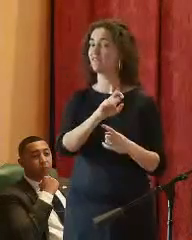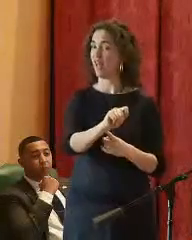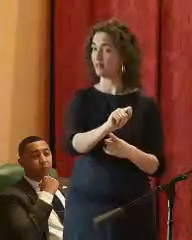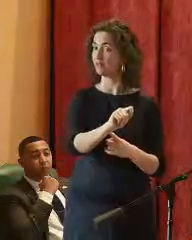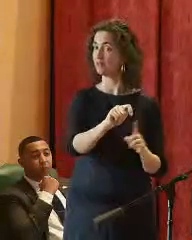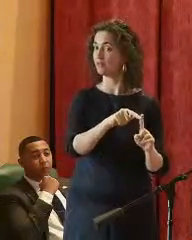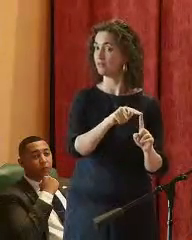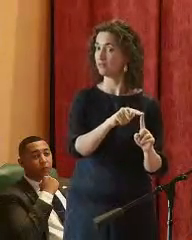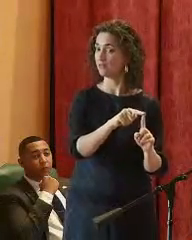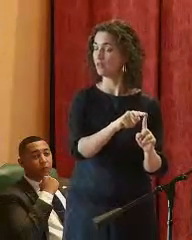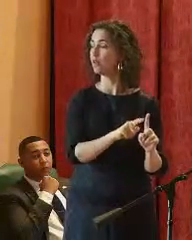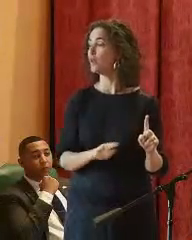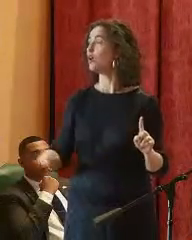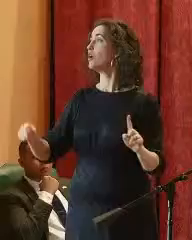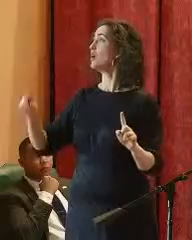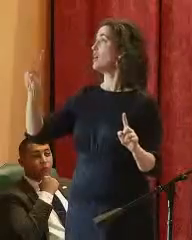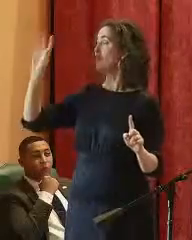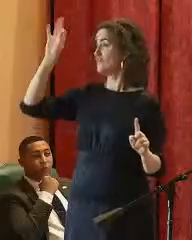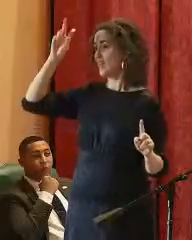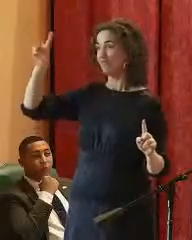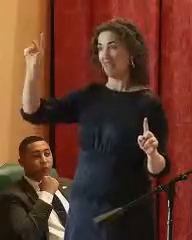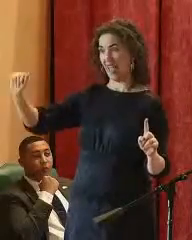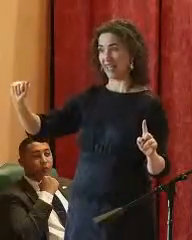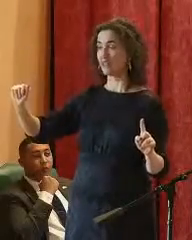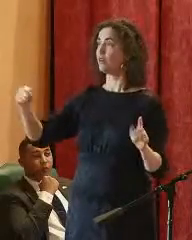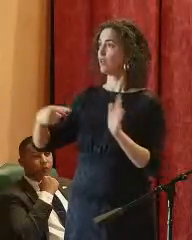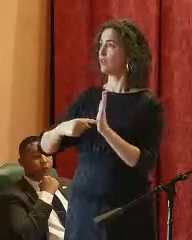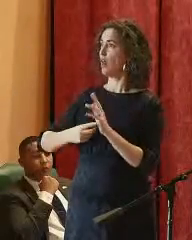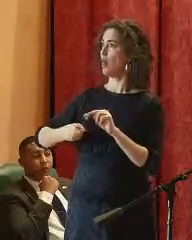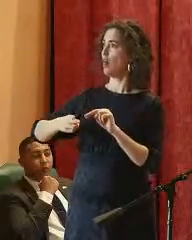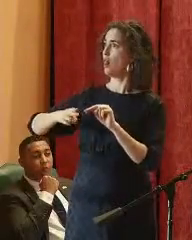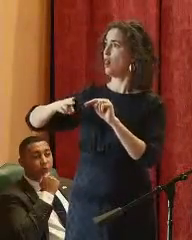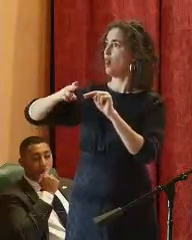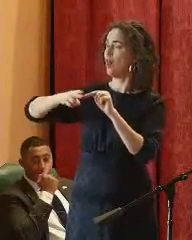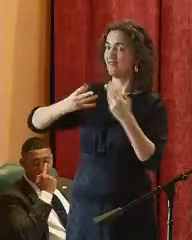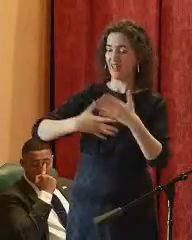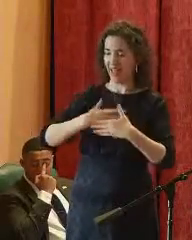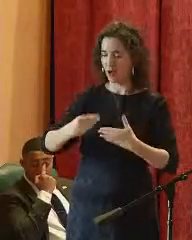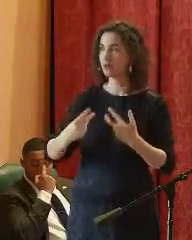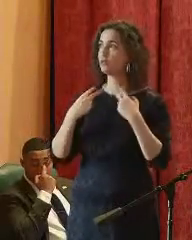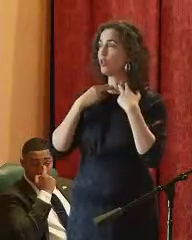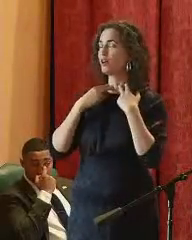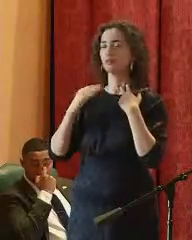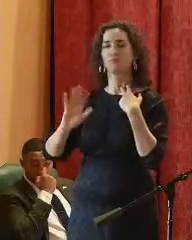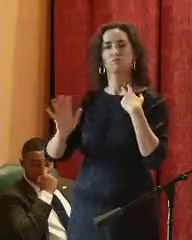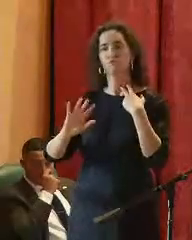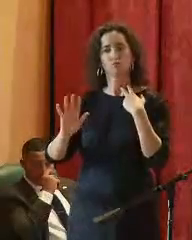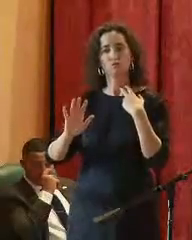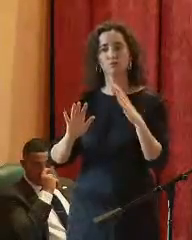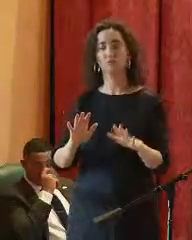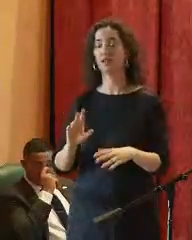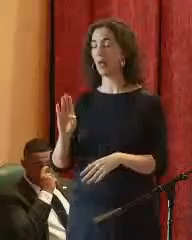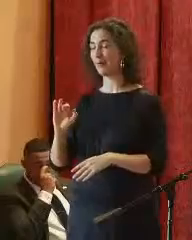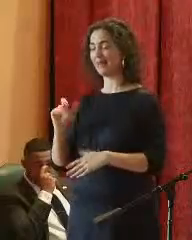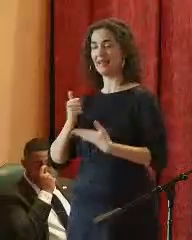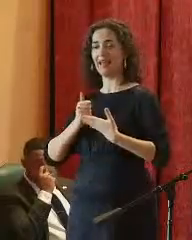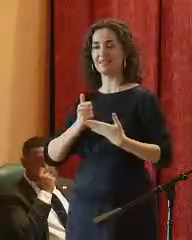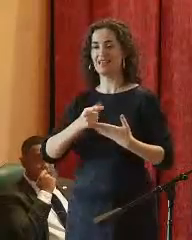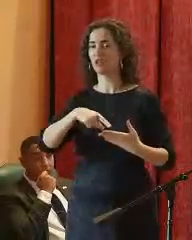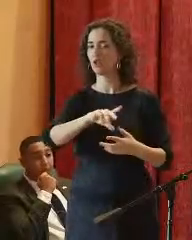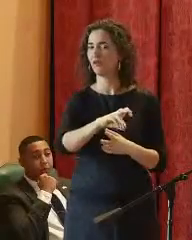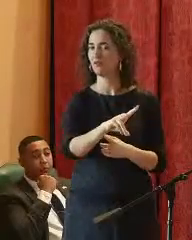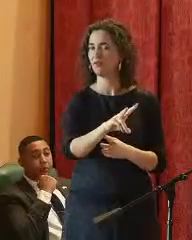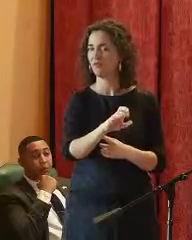to the federal VA, which could be crippling when they come out. Billy assists these veterans, now still even, in helping